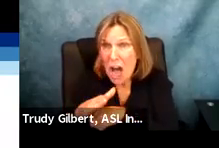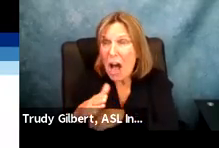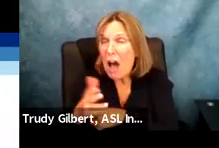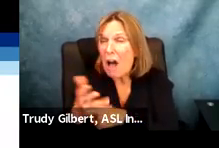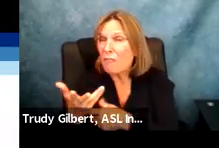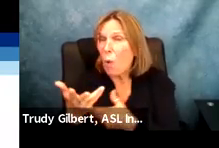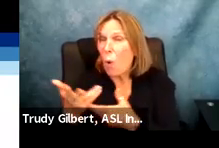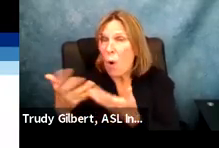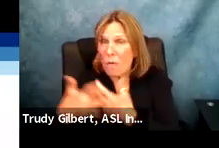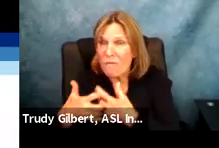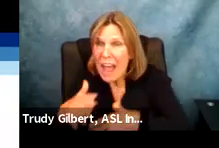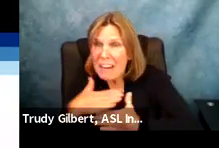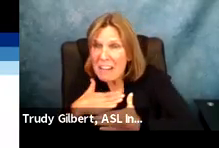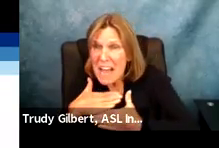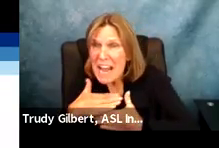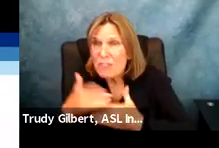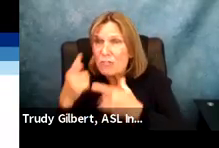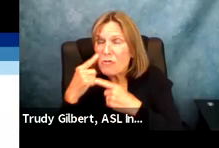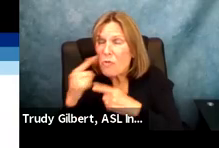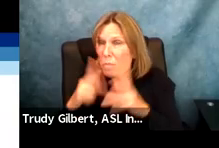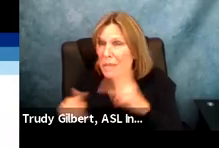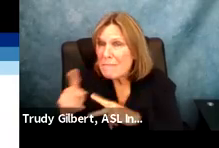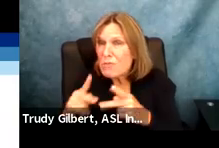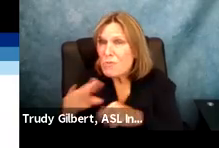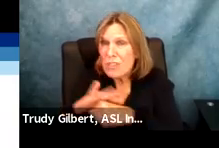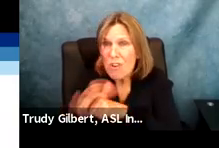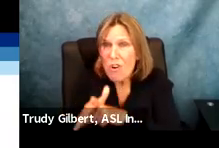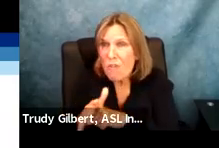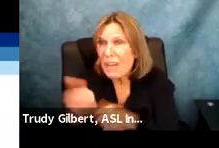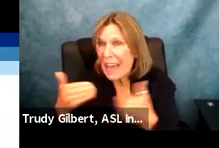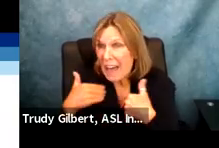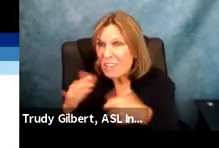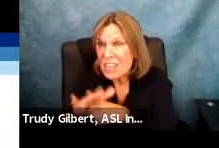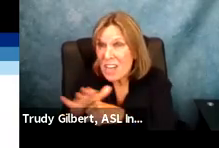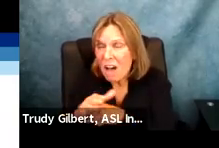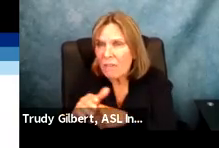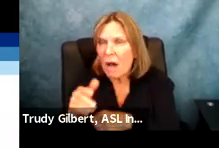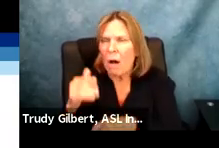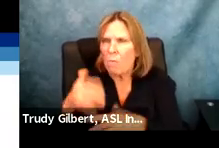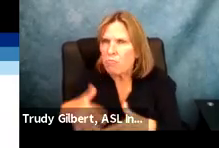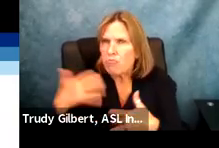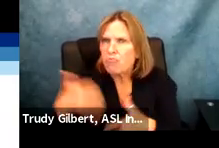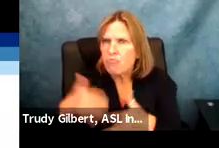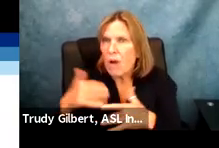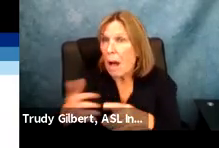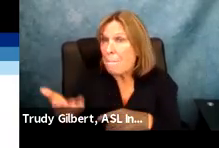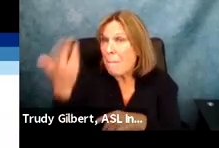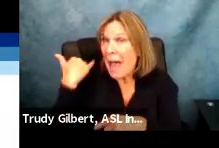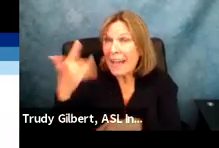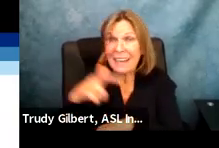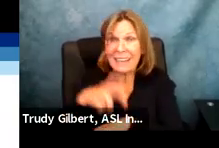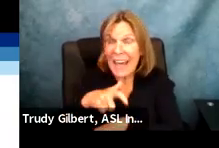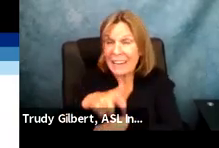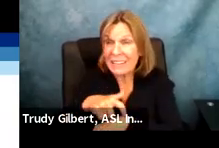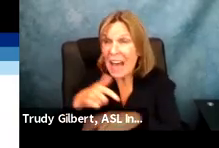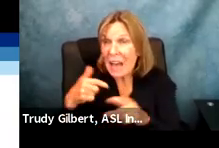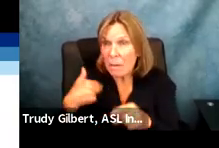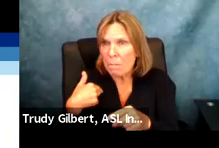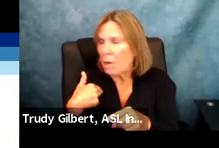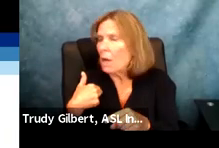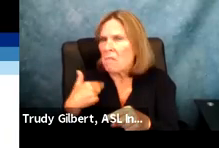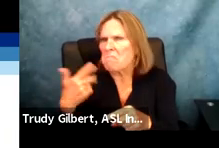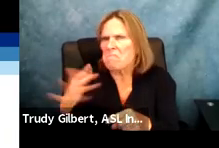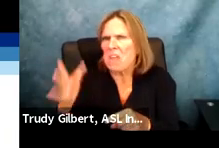and effective vaccines that in trials, when tested on tens of thousands of